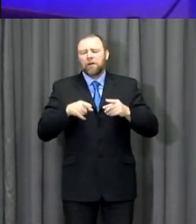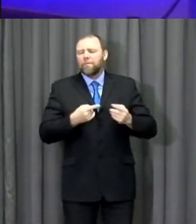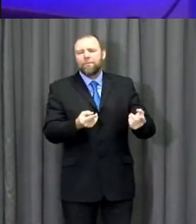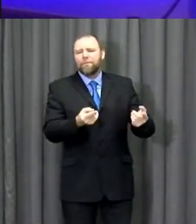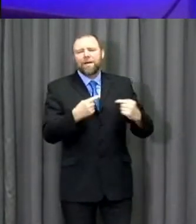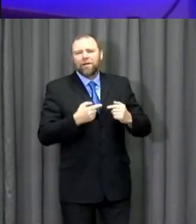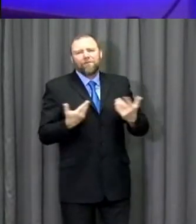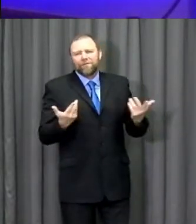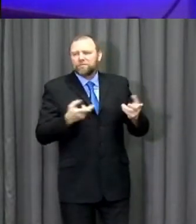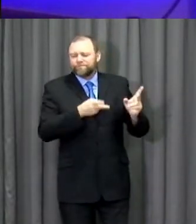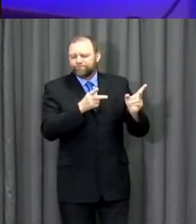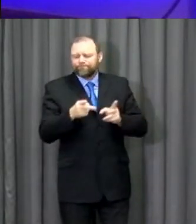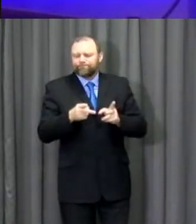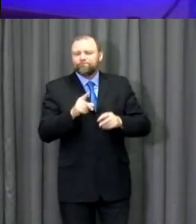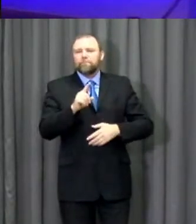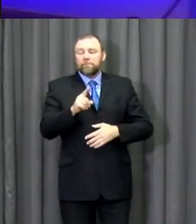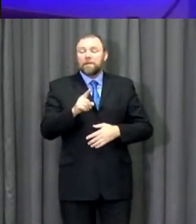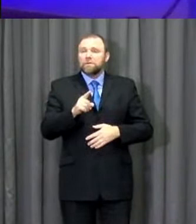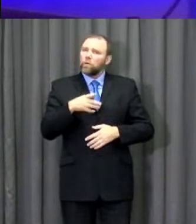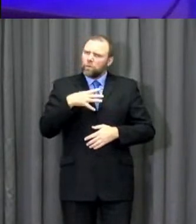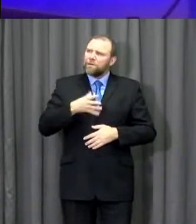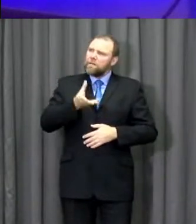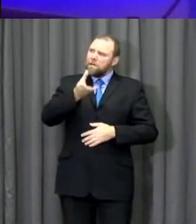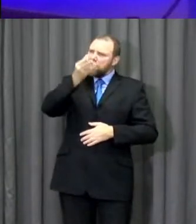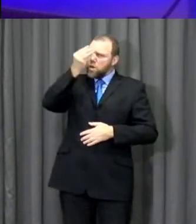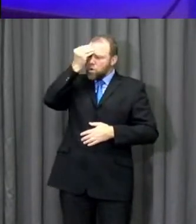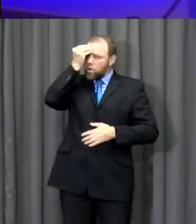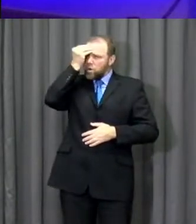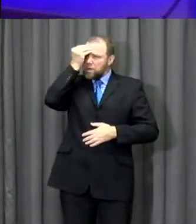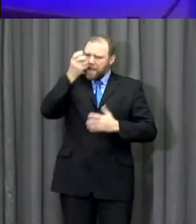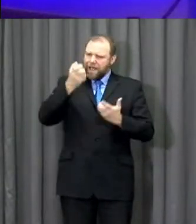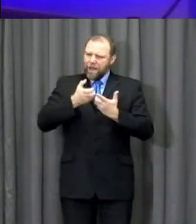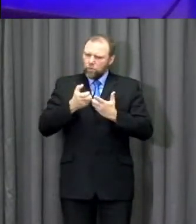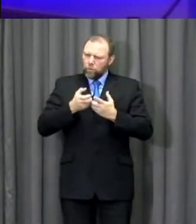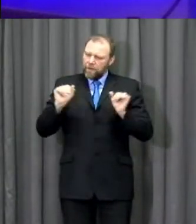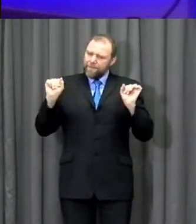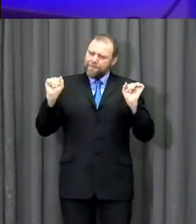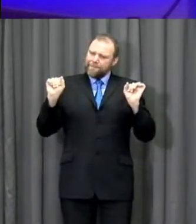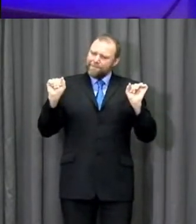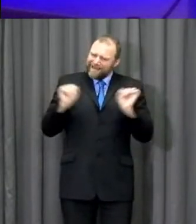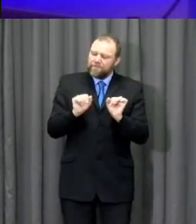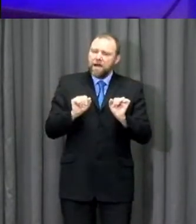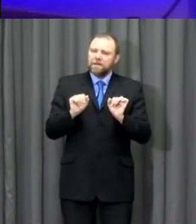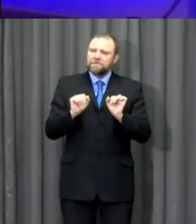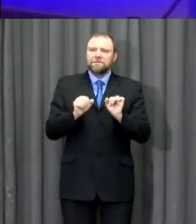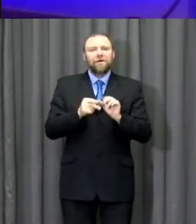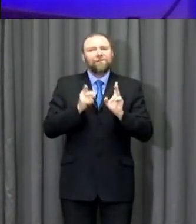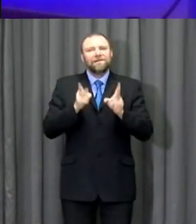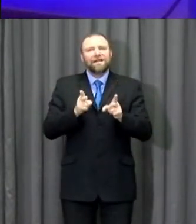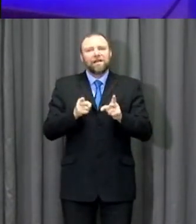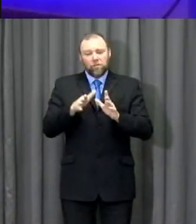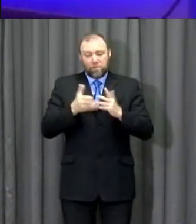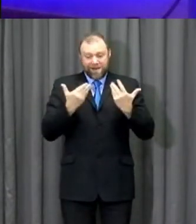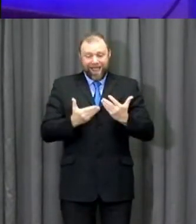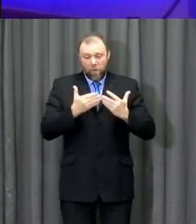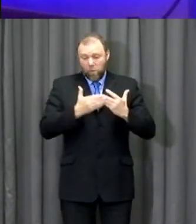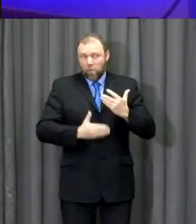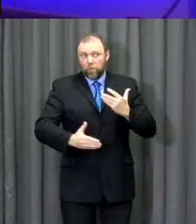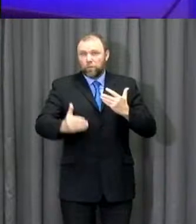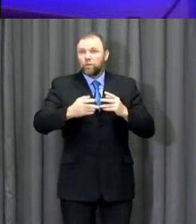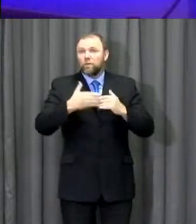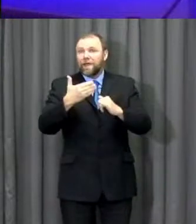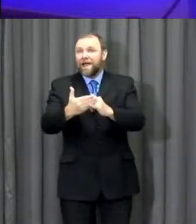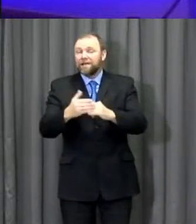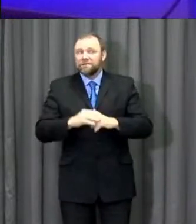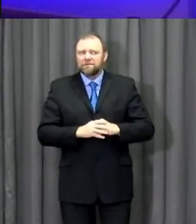those lessons that we've had throughout the pandemic in order to minimize fatalities between now and the end of the pandemic. Were